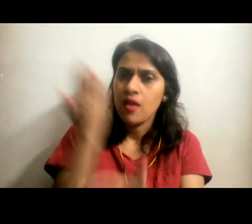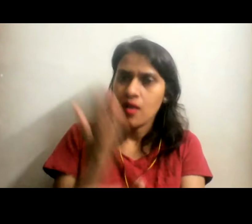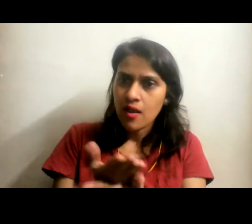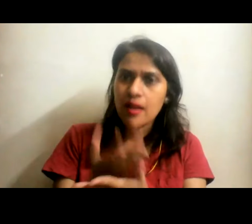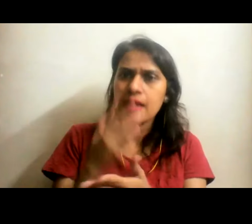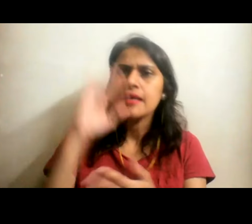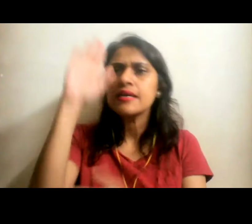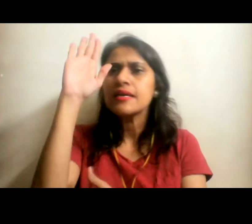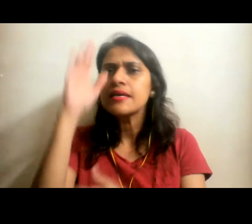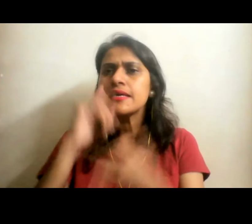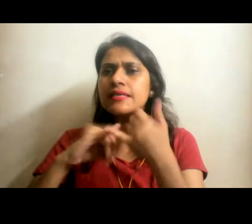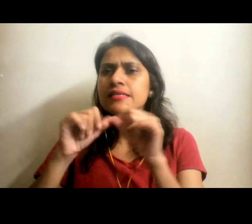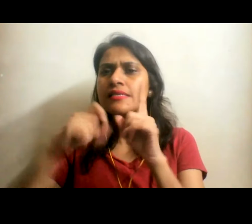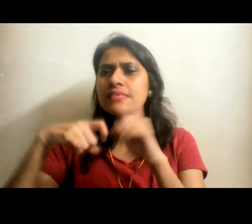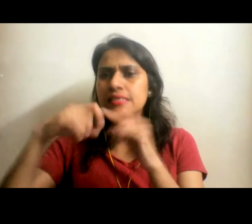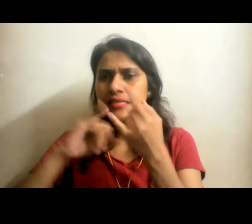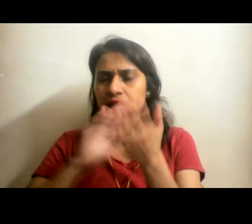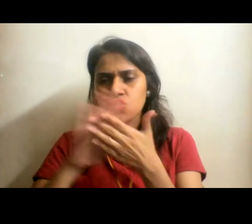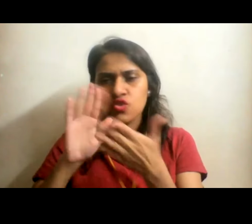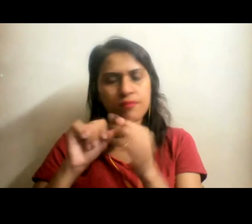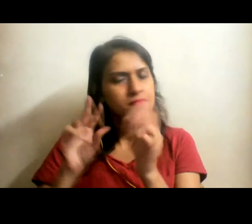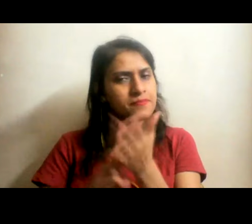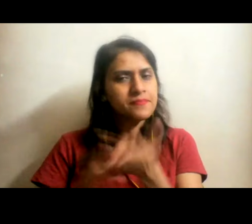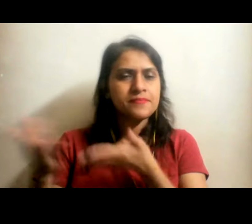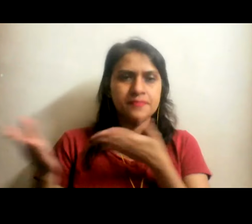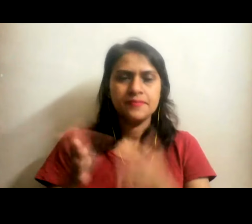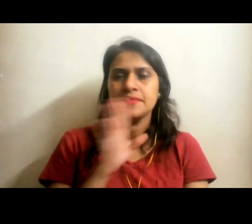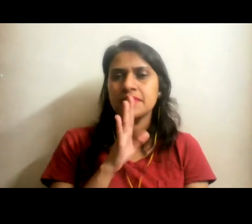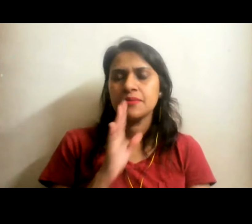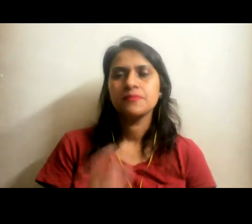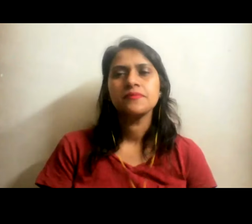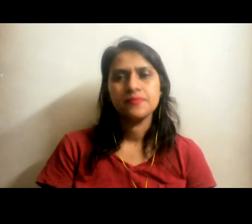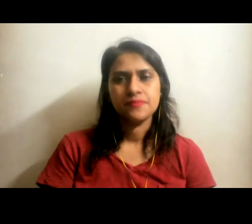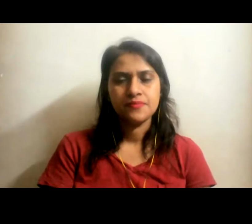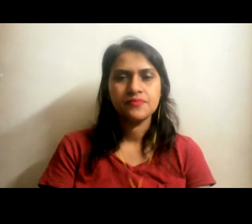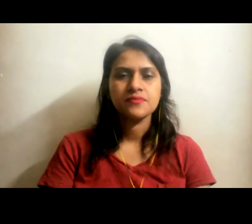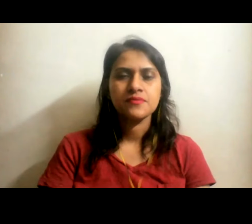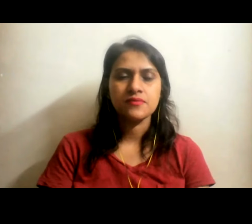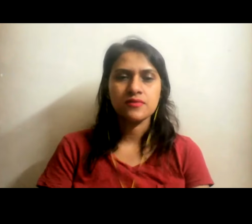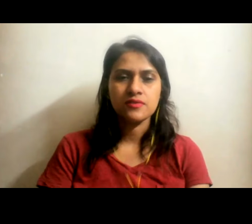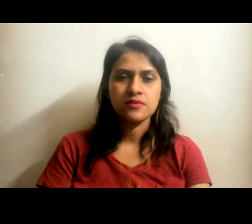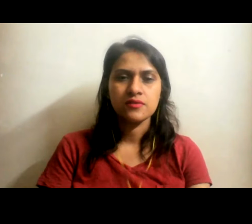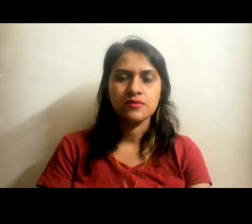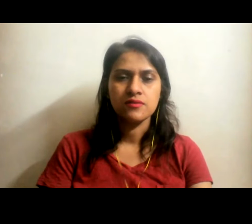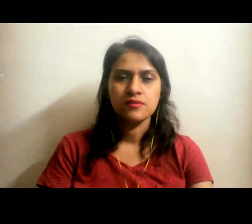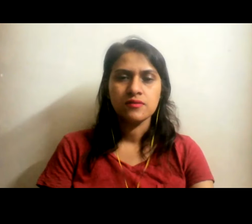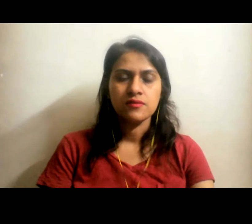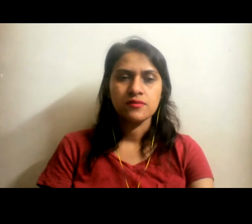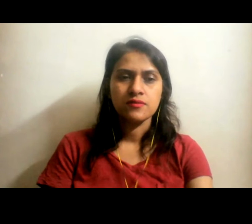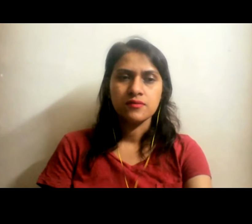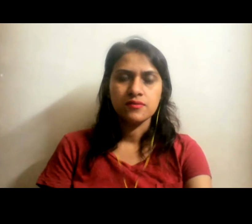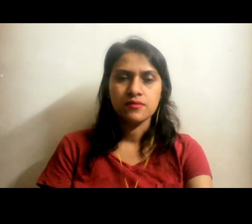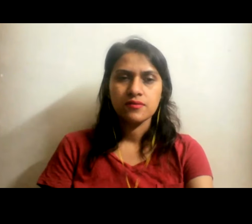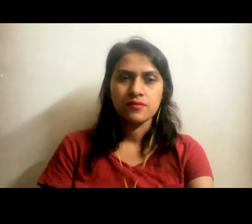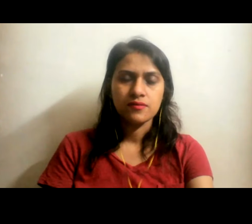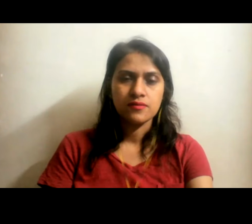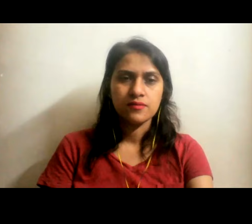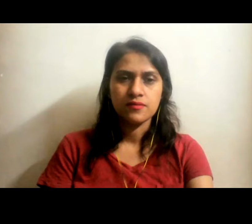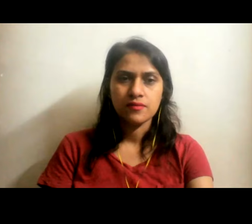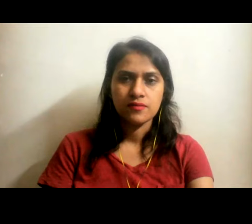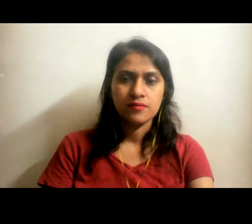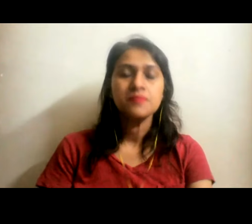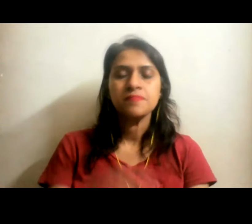raised his hand, so please go ahead. Yes, actually, this is something which I was also perplexed by a lot,